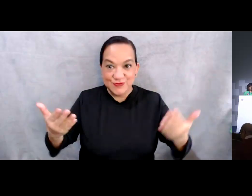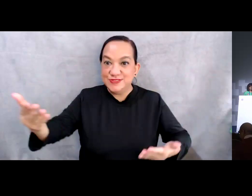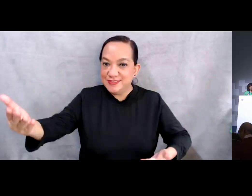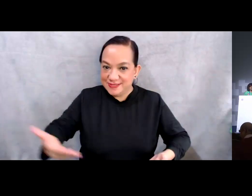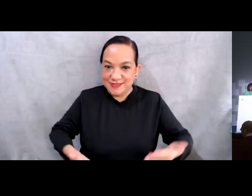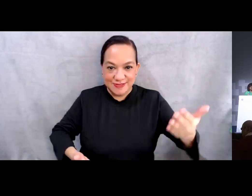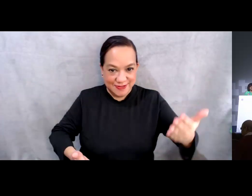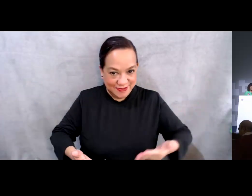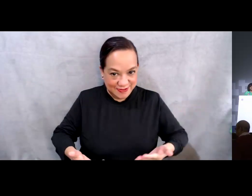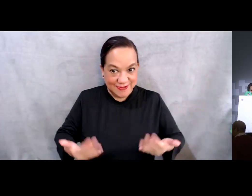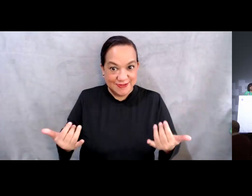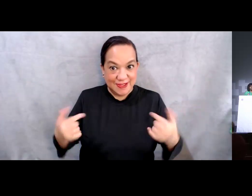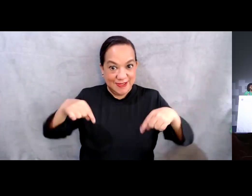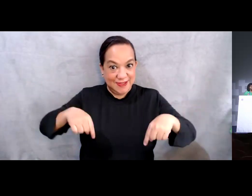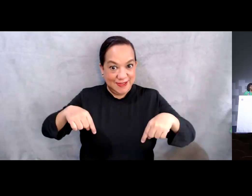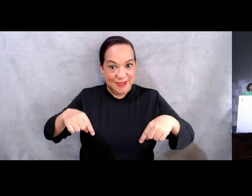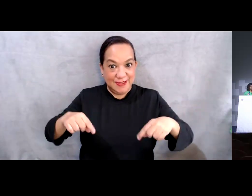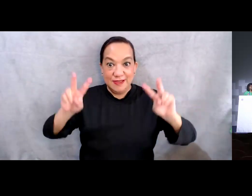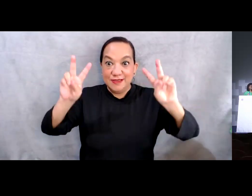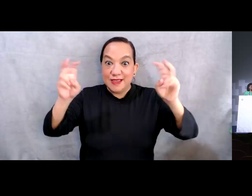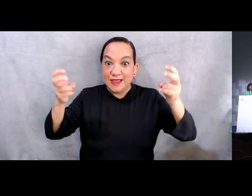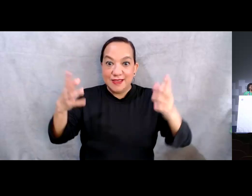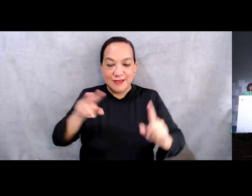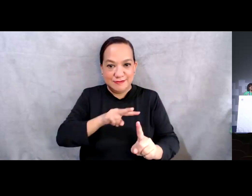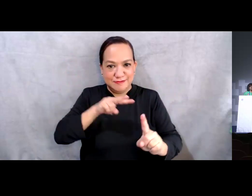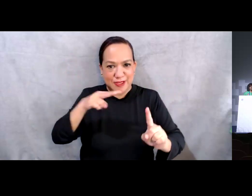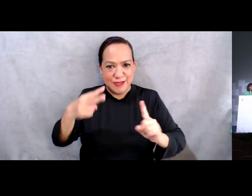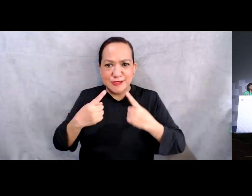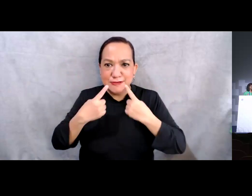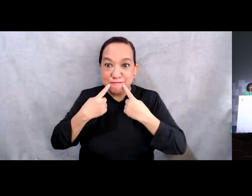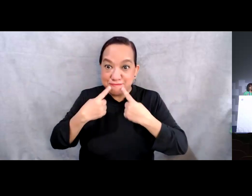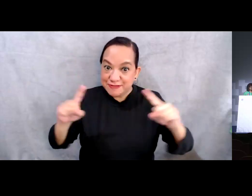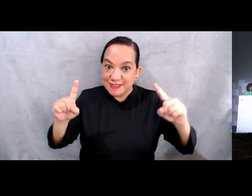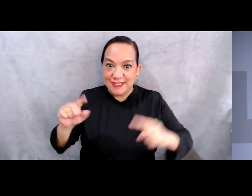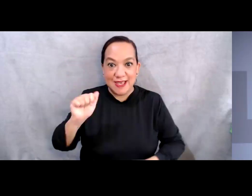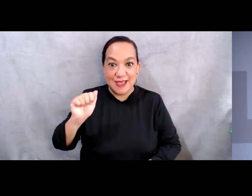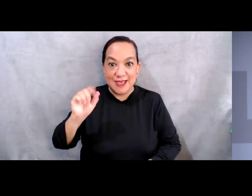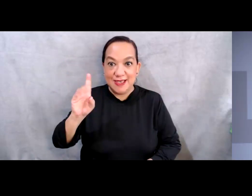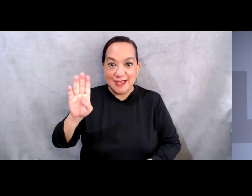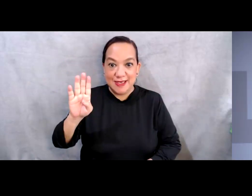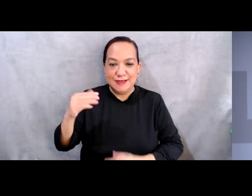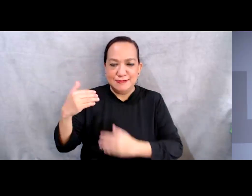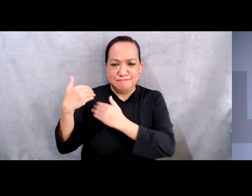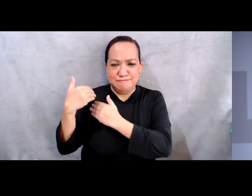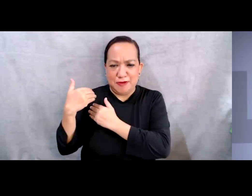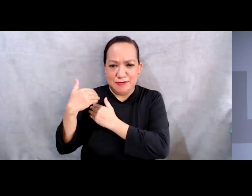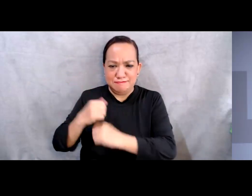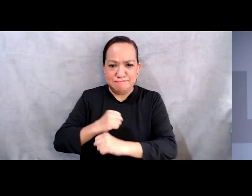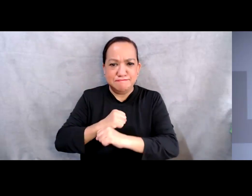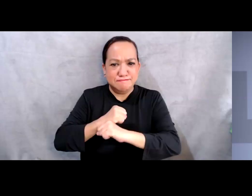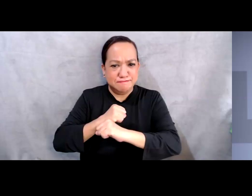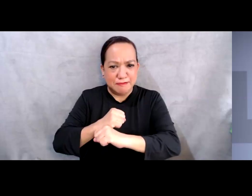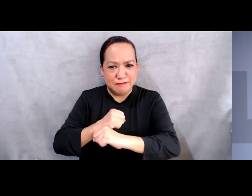the effectiveness of ADB Accountability Mechanism and Safeguards Delivery, organized by NGO Forum on